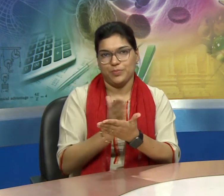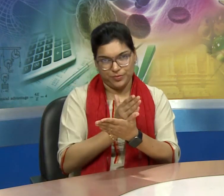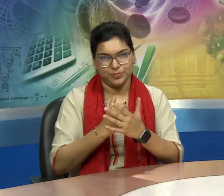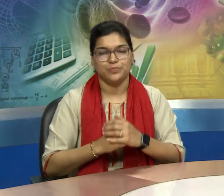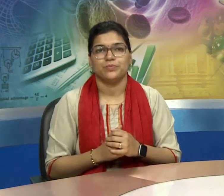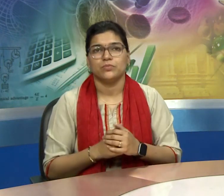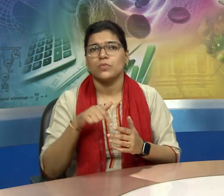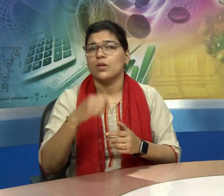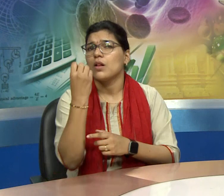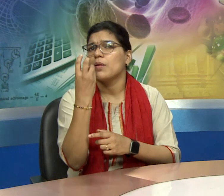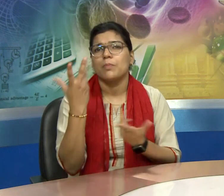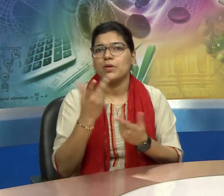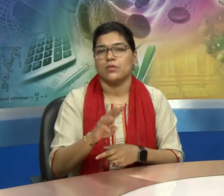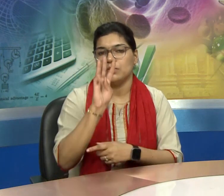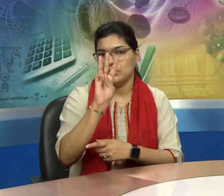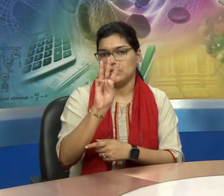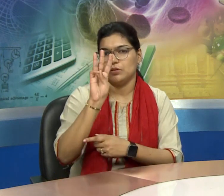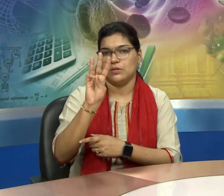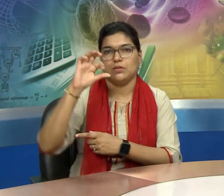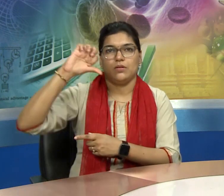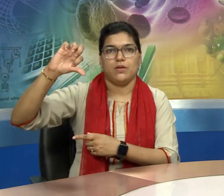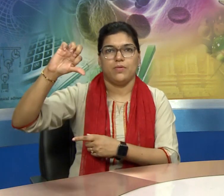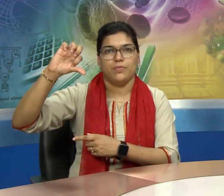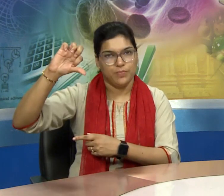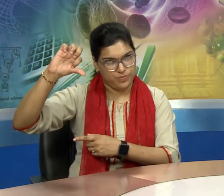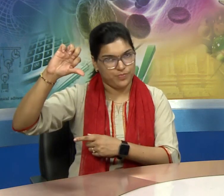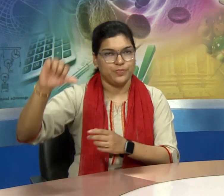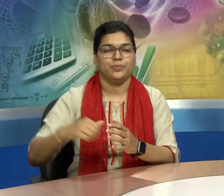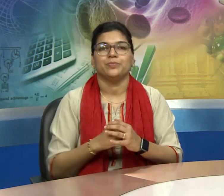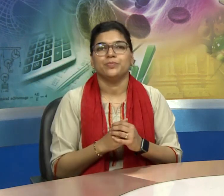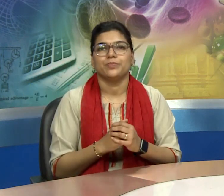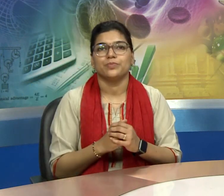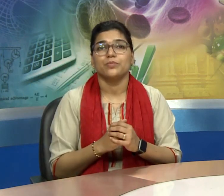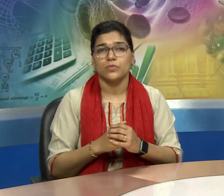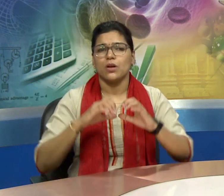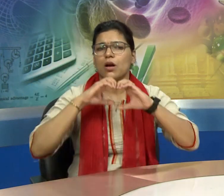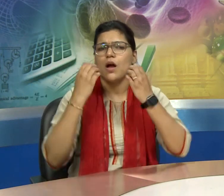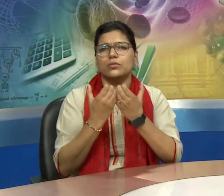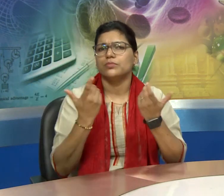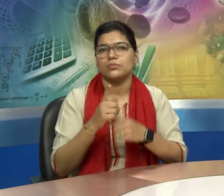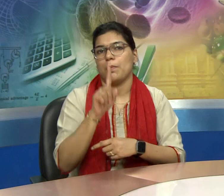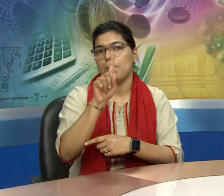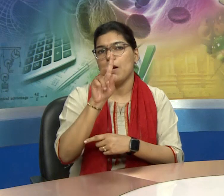In short, we call it as library science. Code number for this subject is